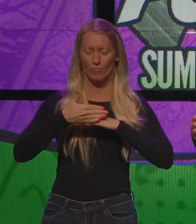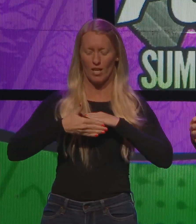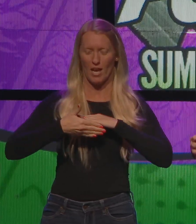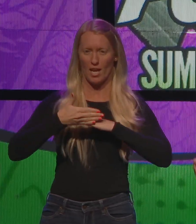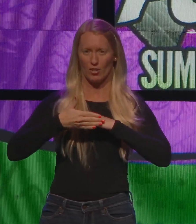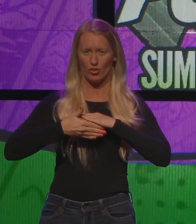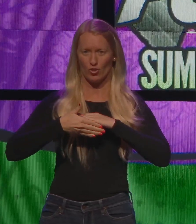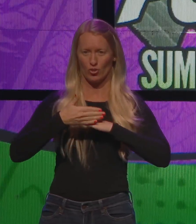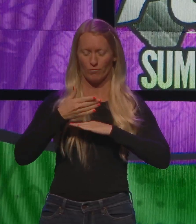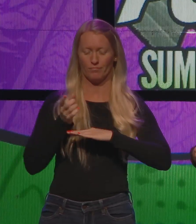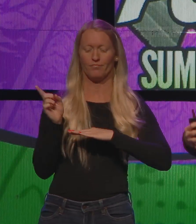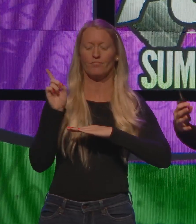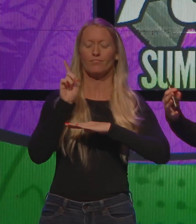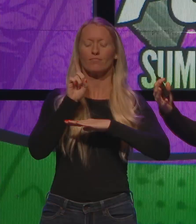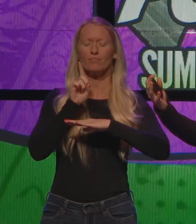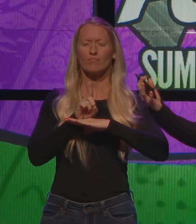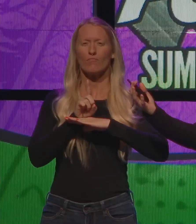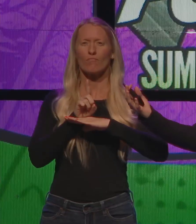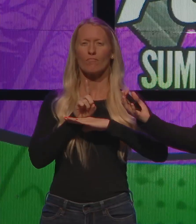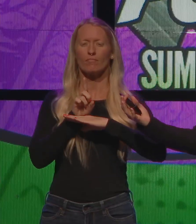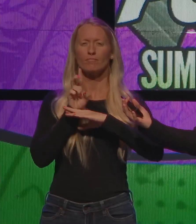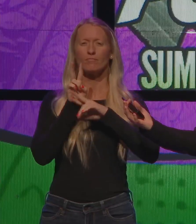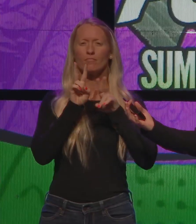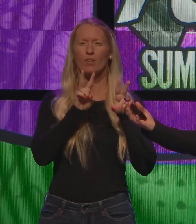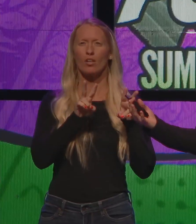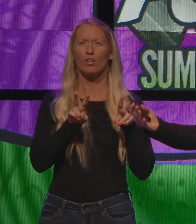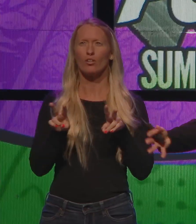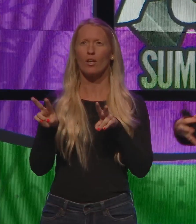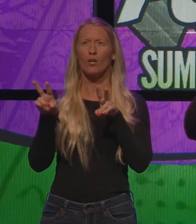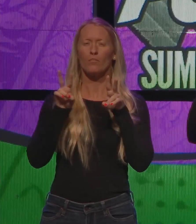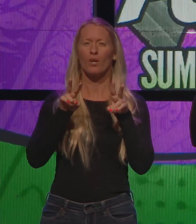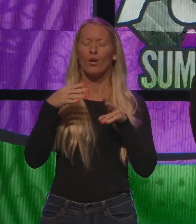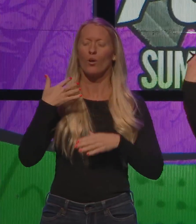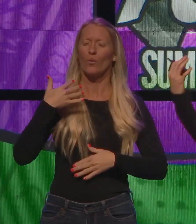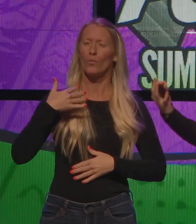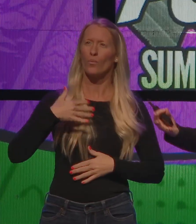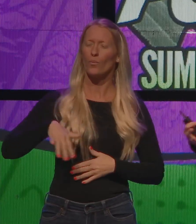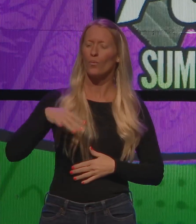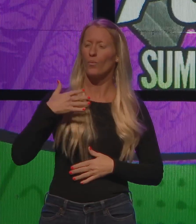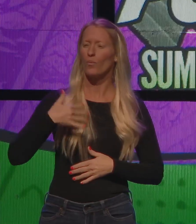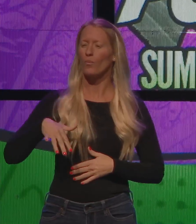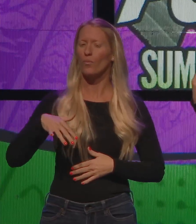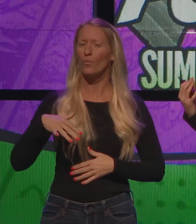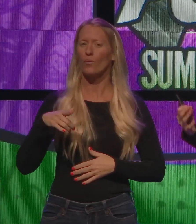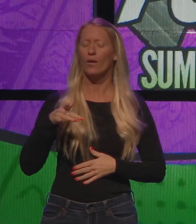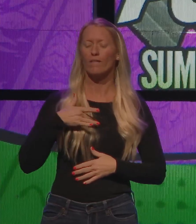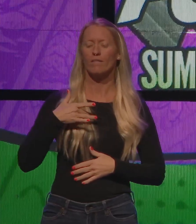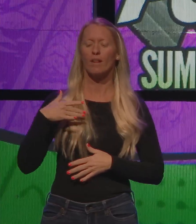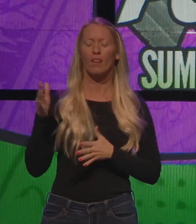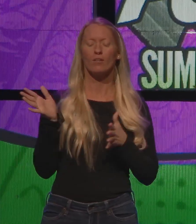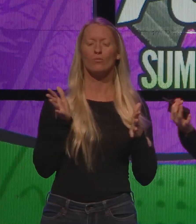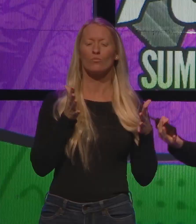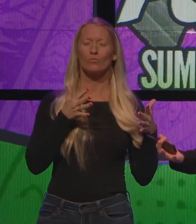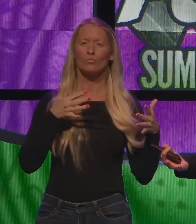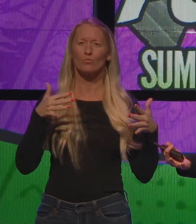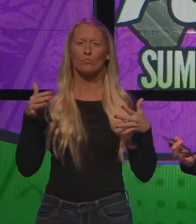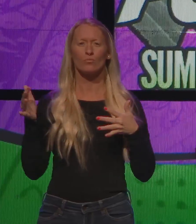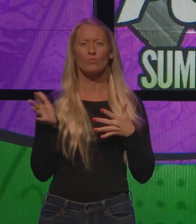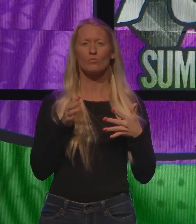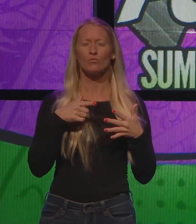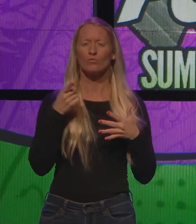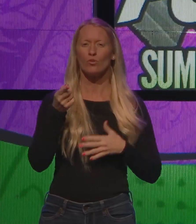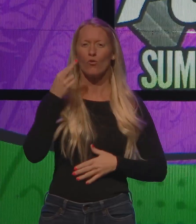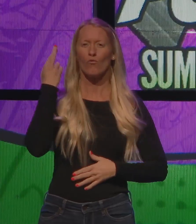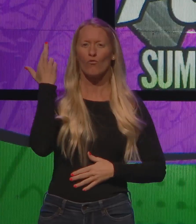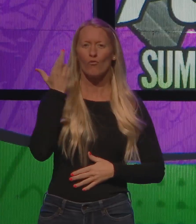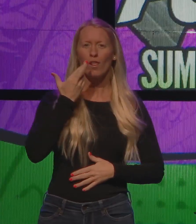where I was going. And you just look up and you're just standing in awe, and you feel that wind, and you realize just how big the world is.